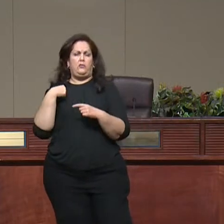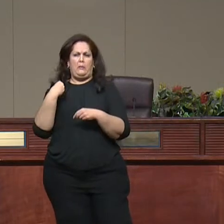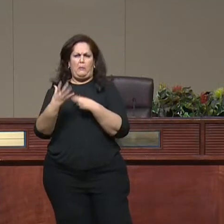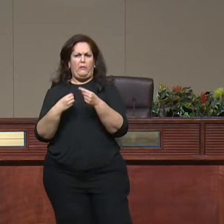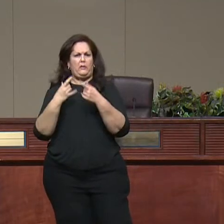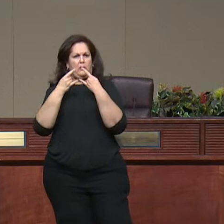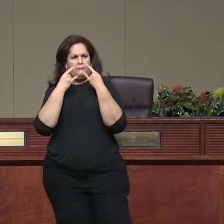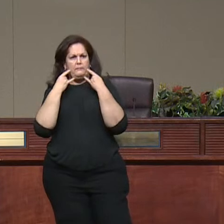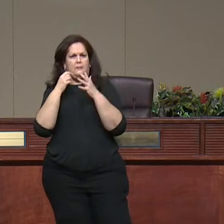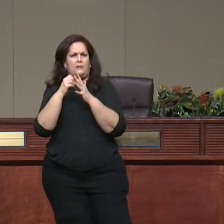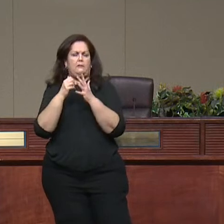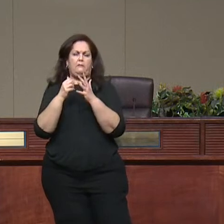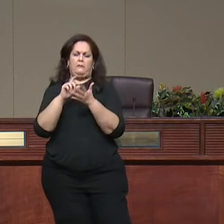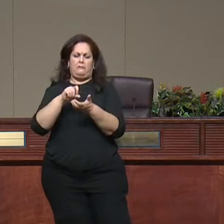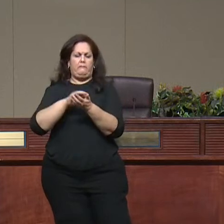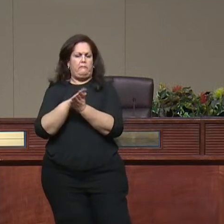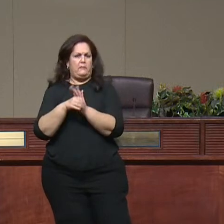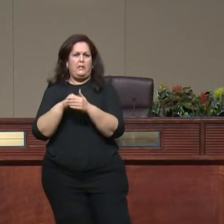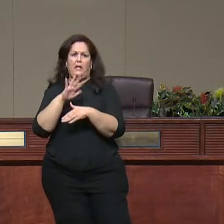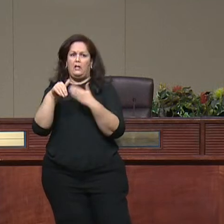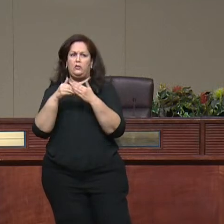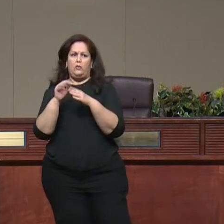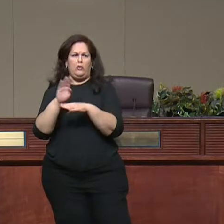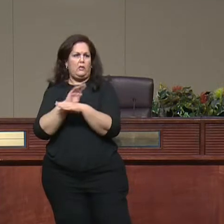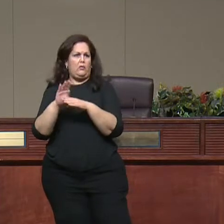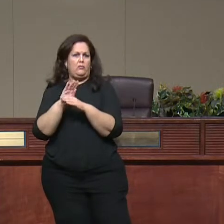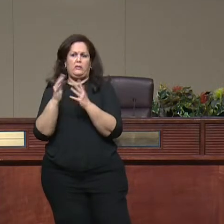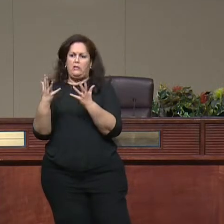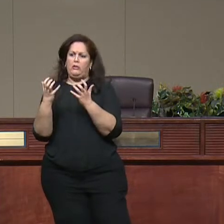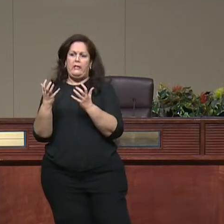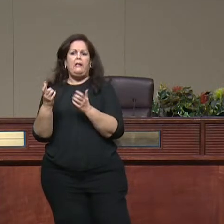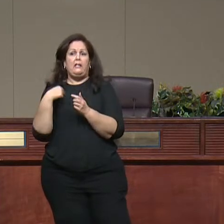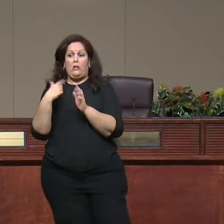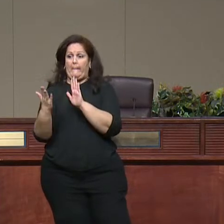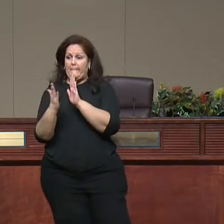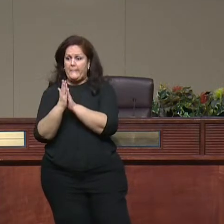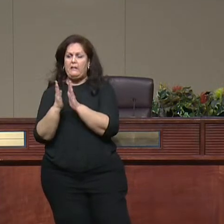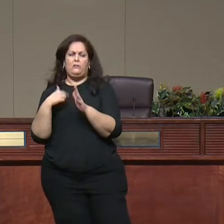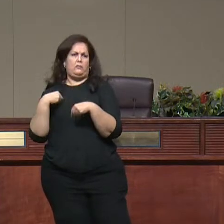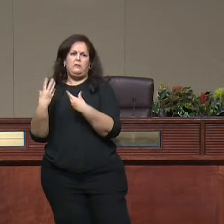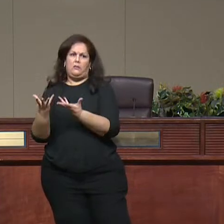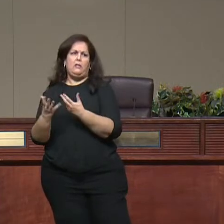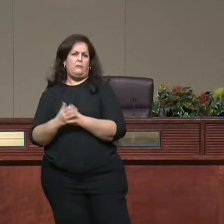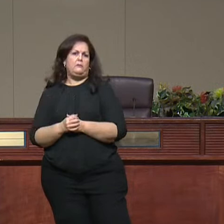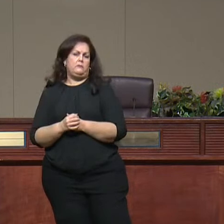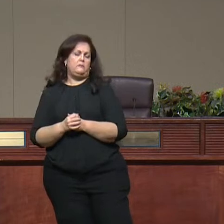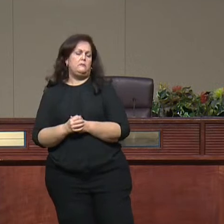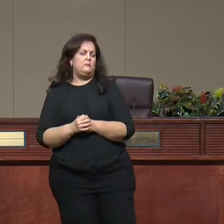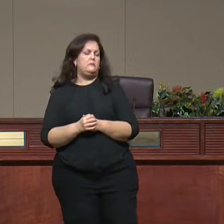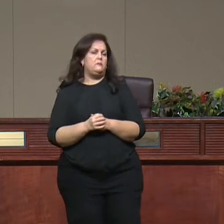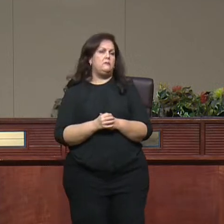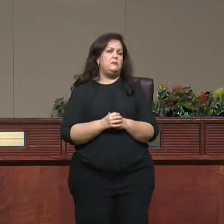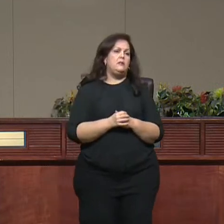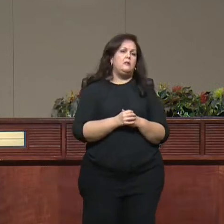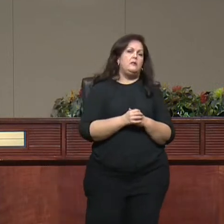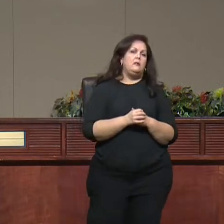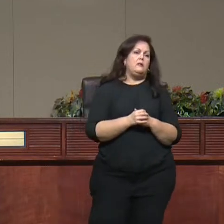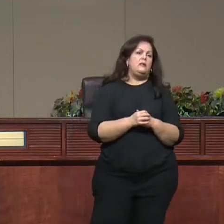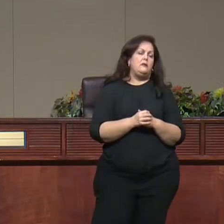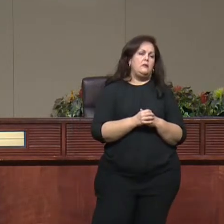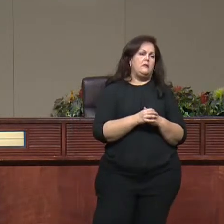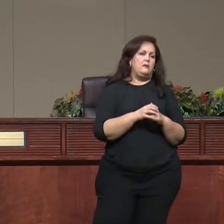protección personal y desinfectante de manos a todos aquellos negocios que nos han hecho el acercamiento. And I believe that